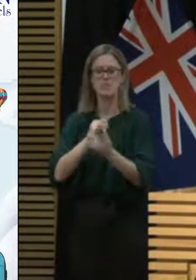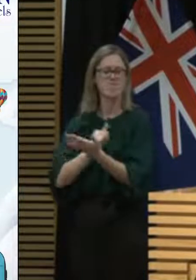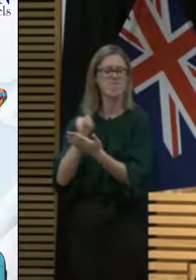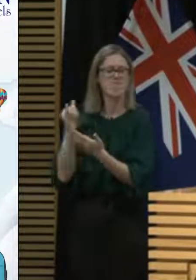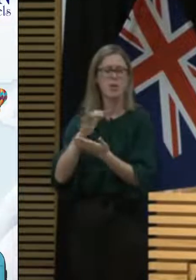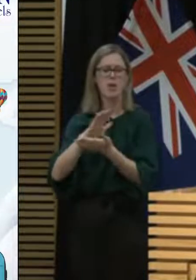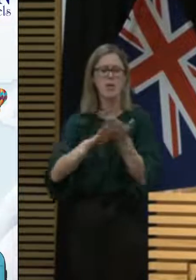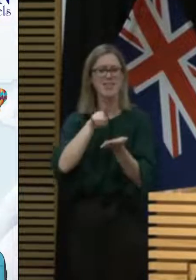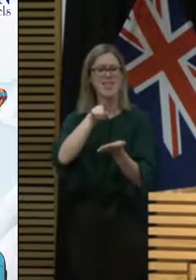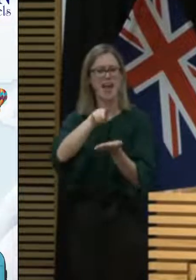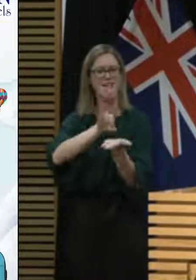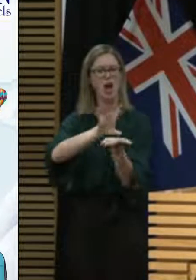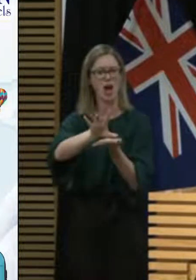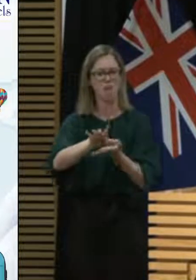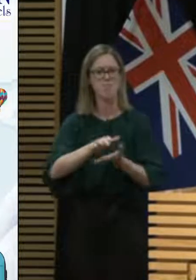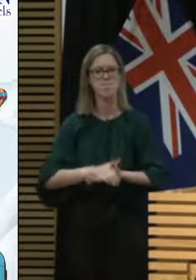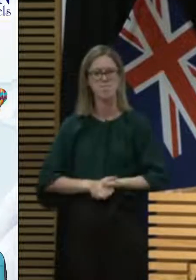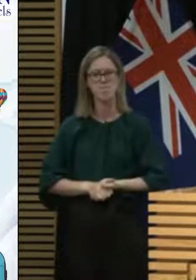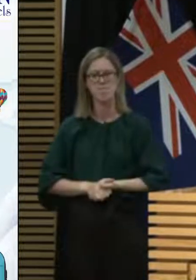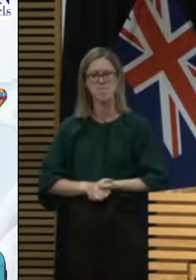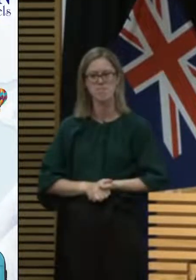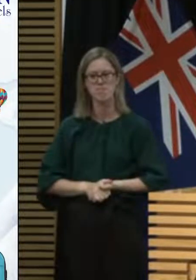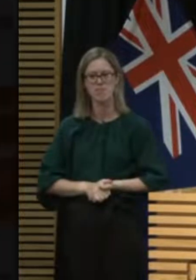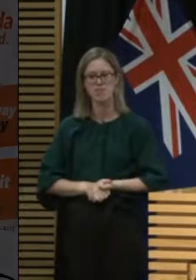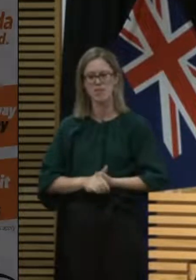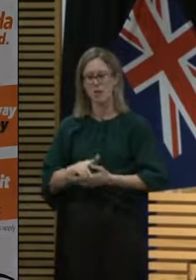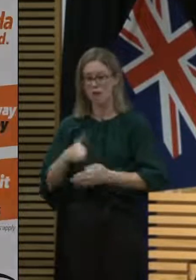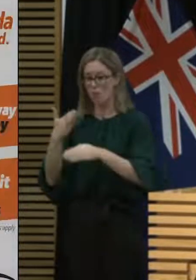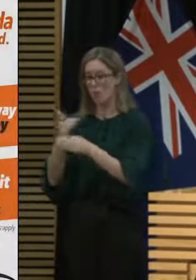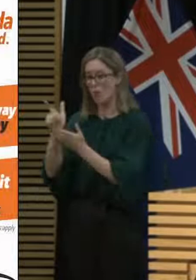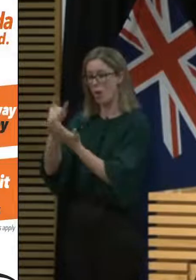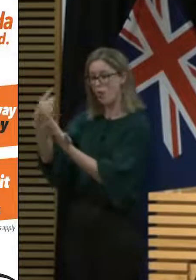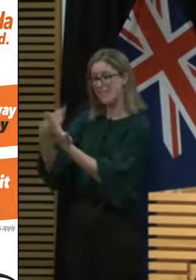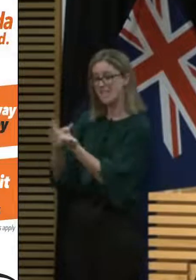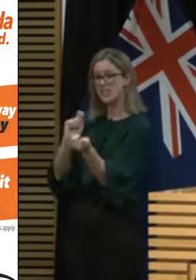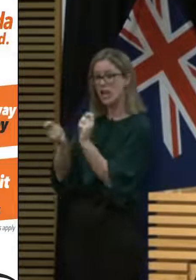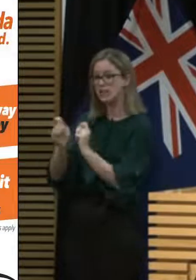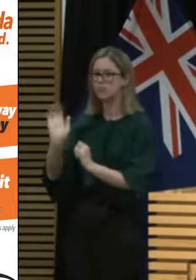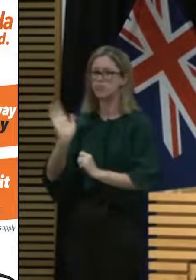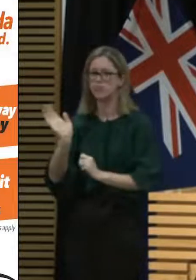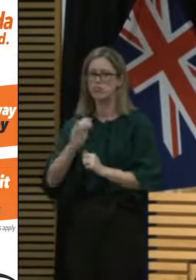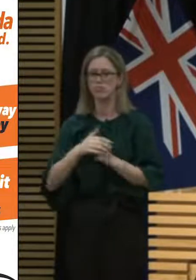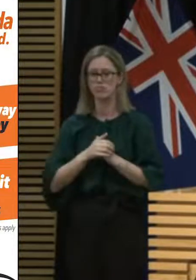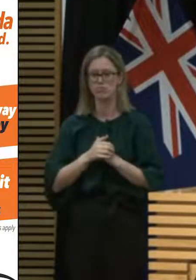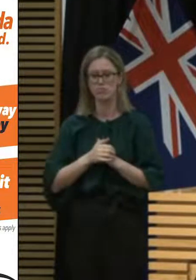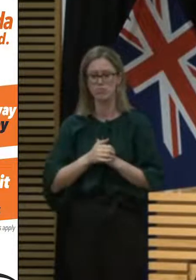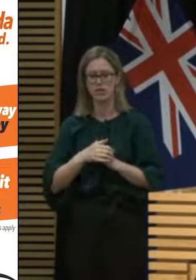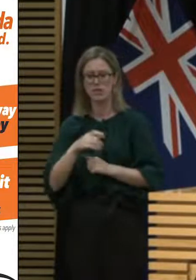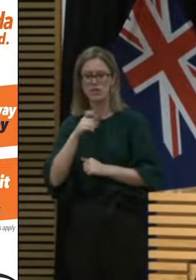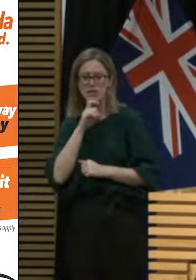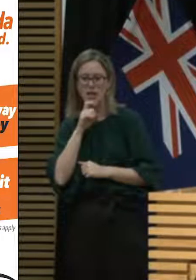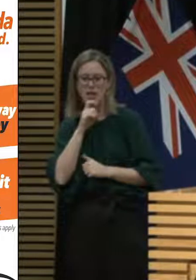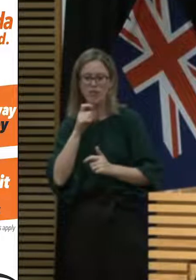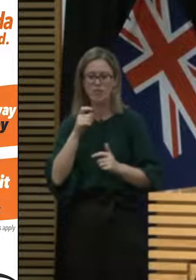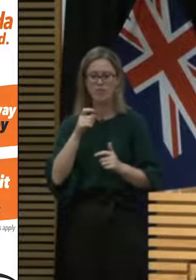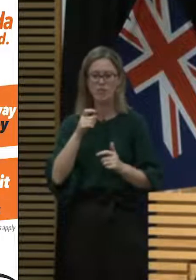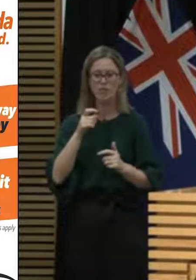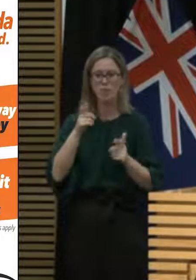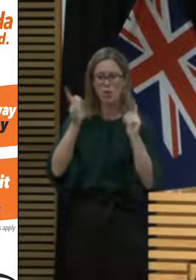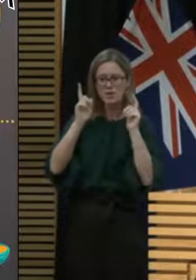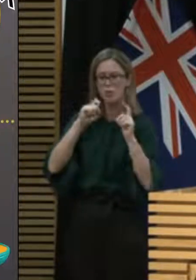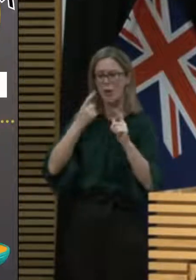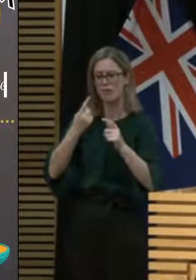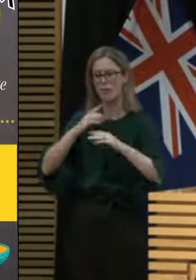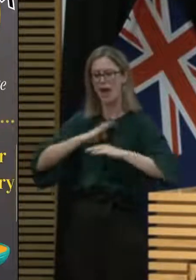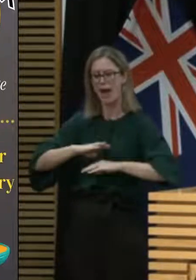not. Other aspects of employment law will not change, and employers and employees will continue to both need to behave in